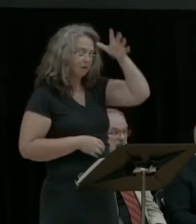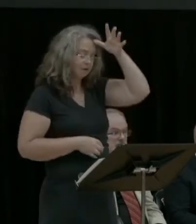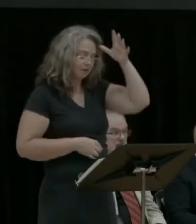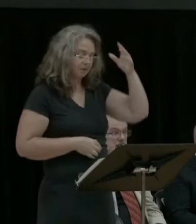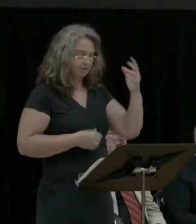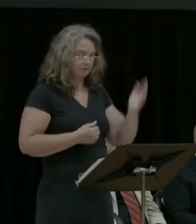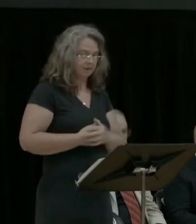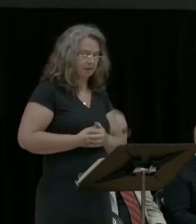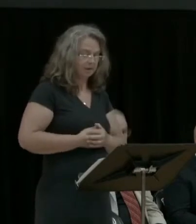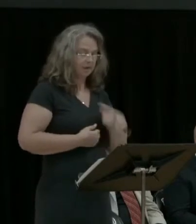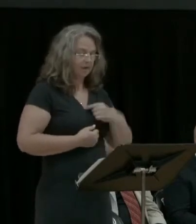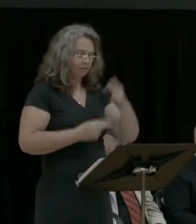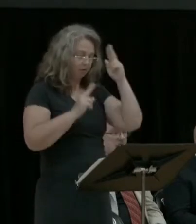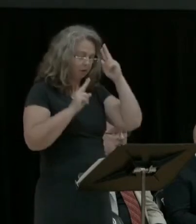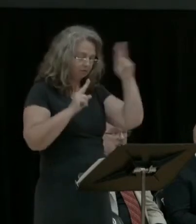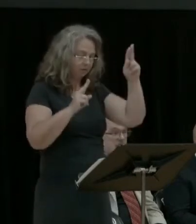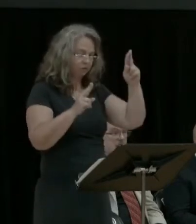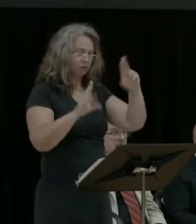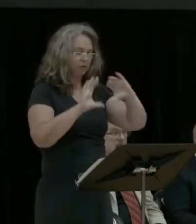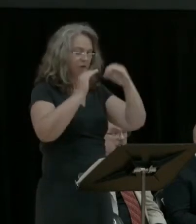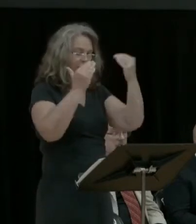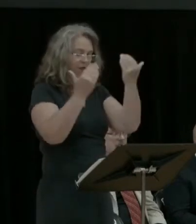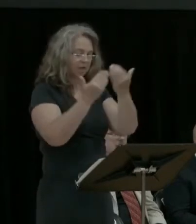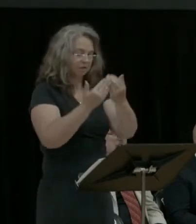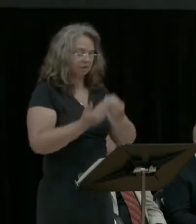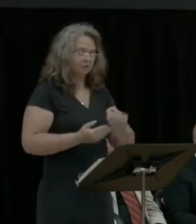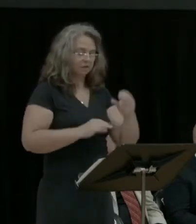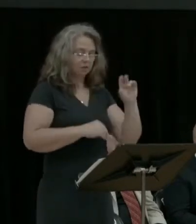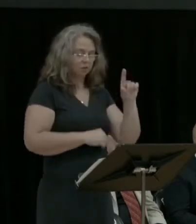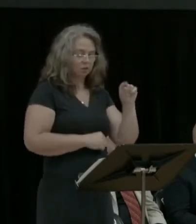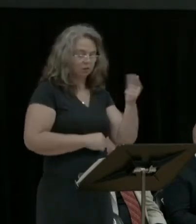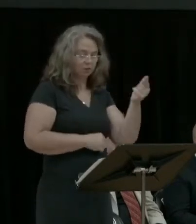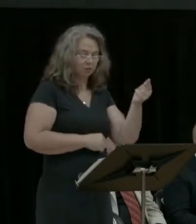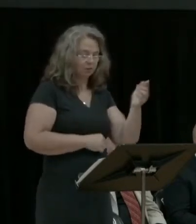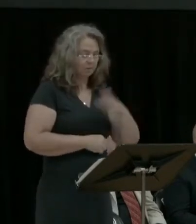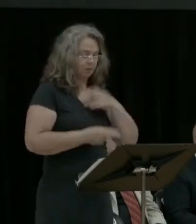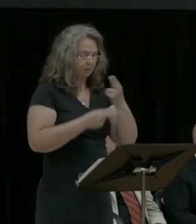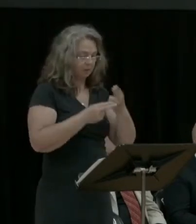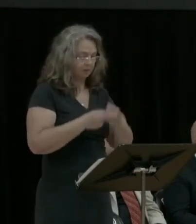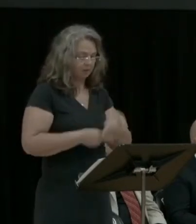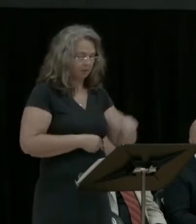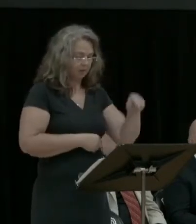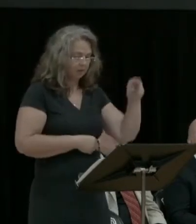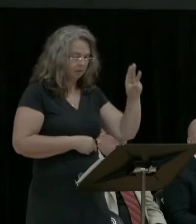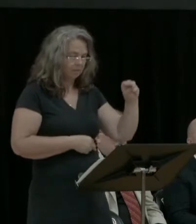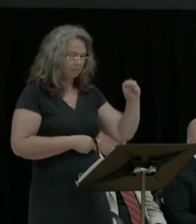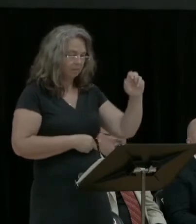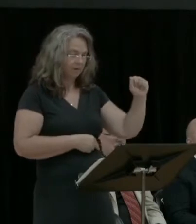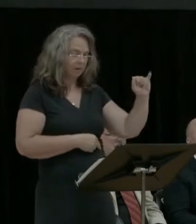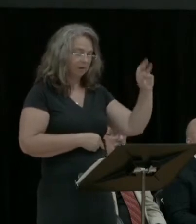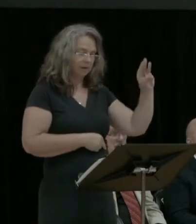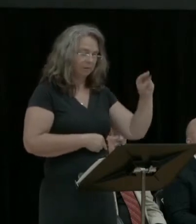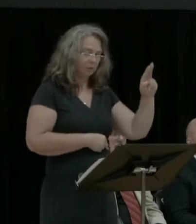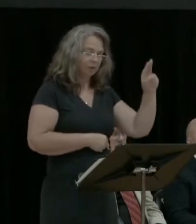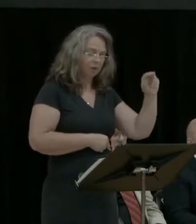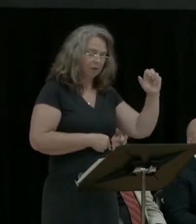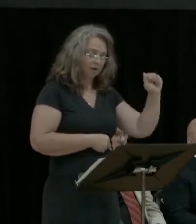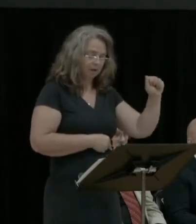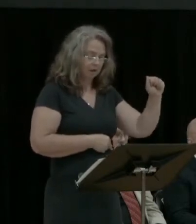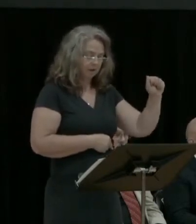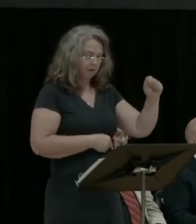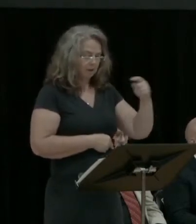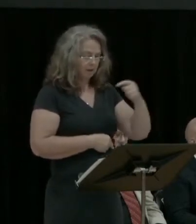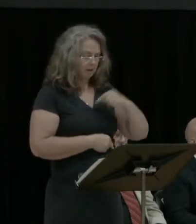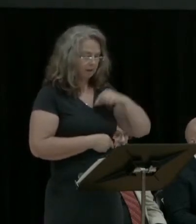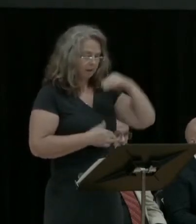my illustrious classmates of the class of 2021. My name is Maimuna Abdisalan Adden, and as the American